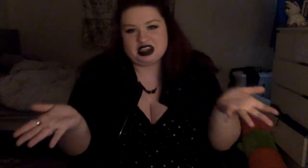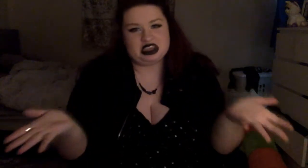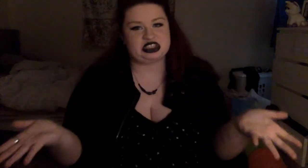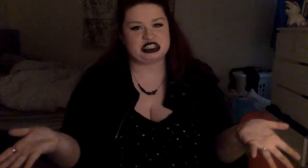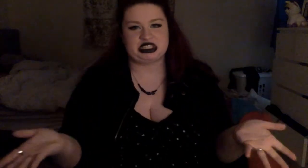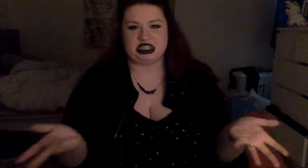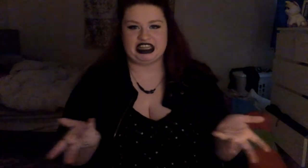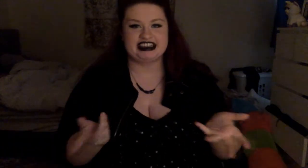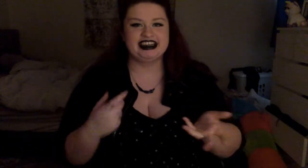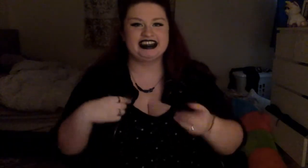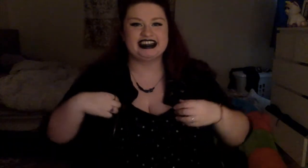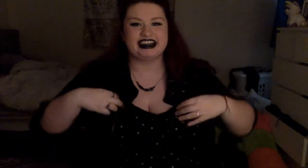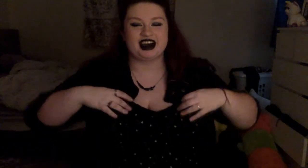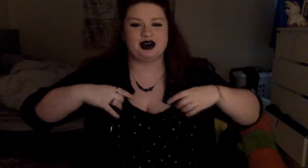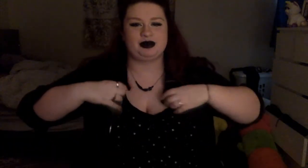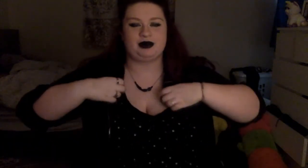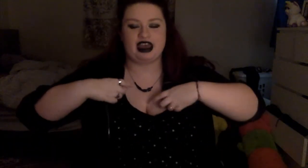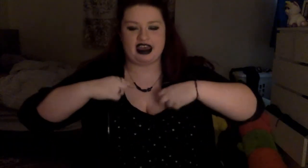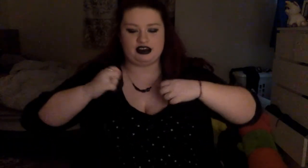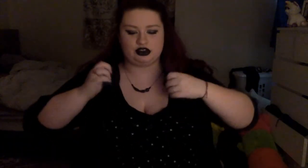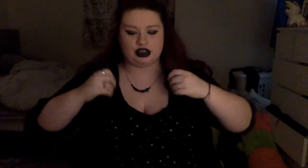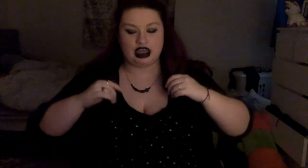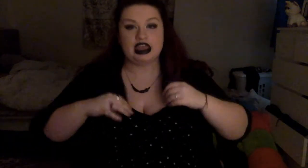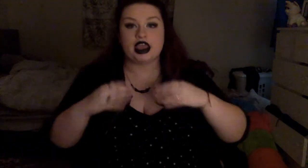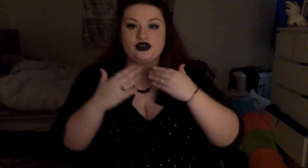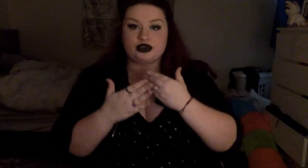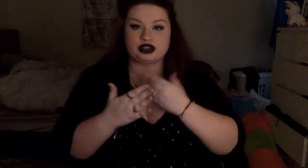You just cheat. And if you do